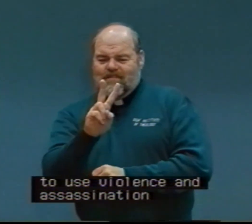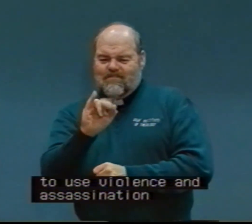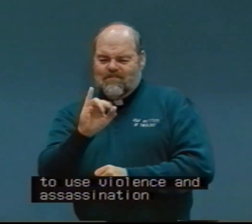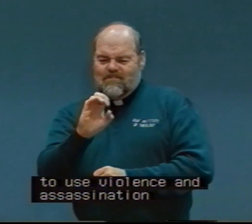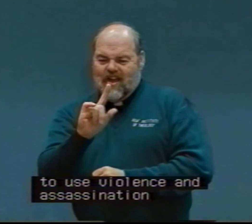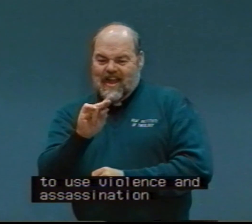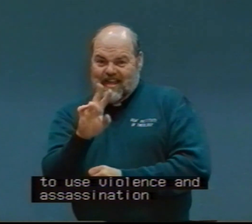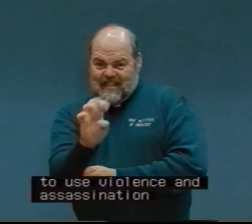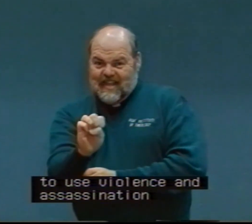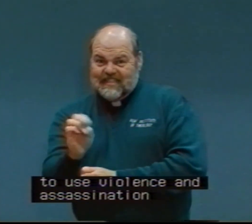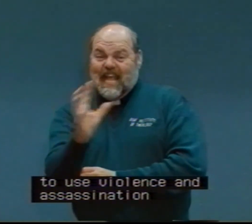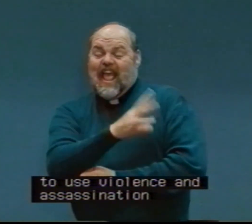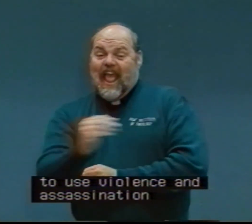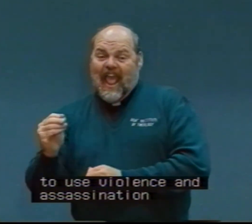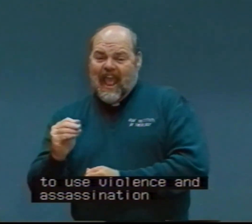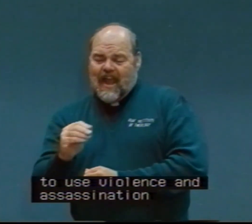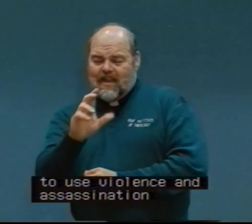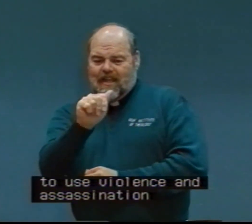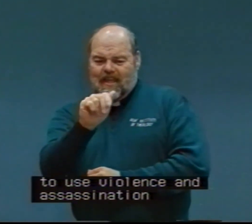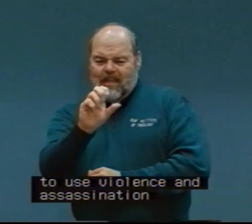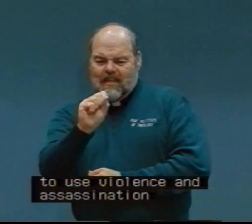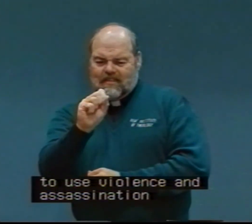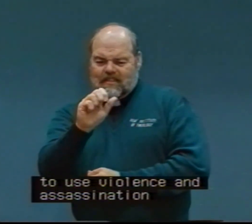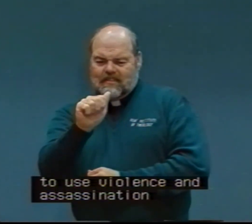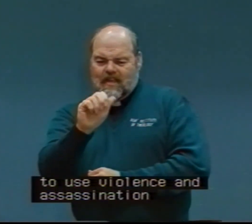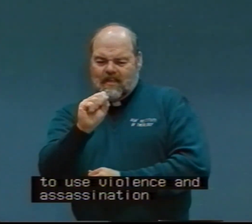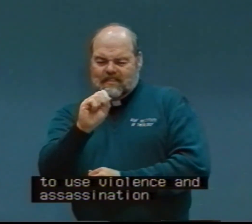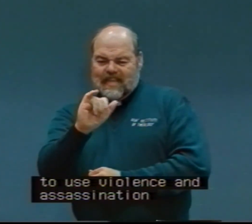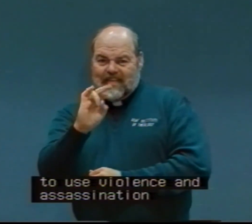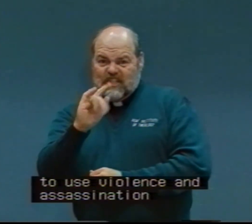to use violence and assassination